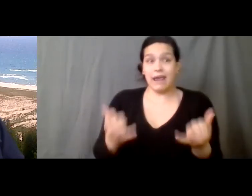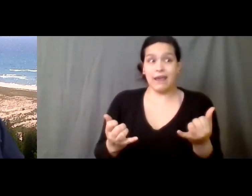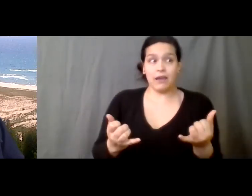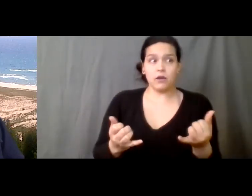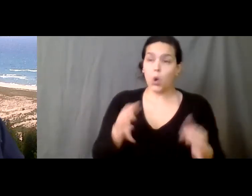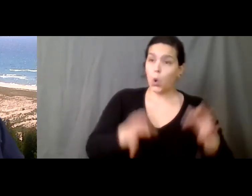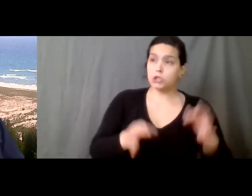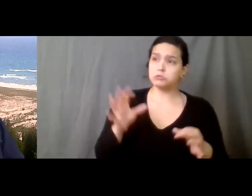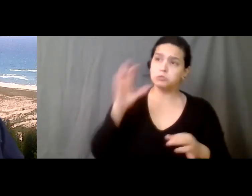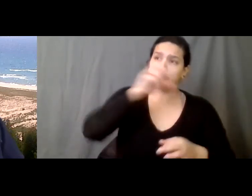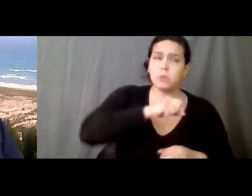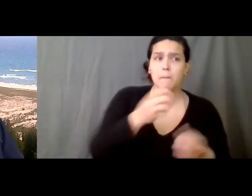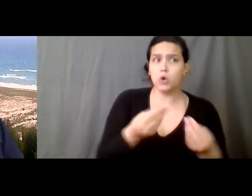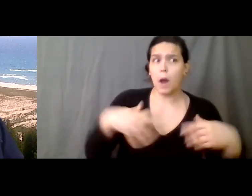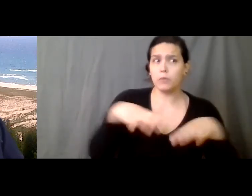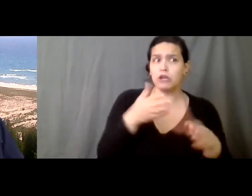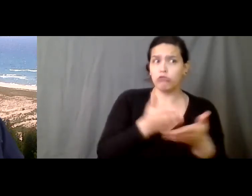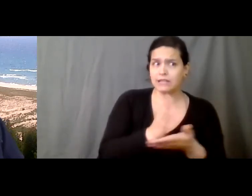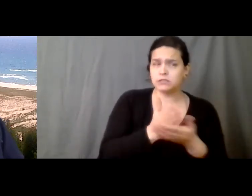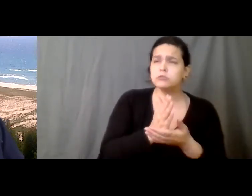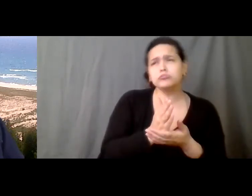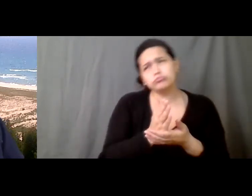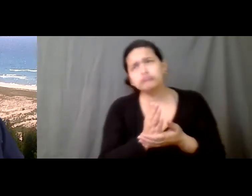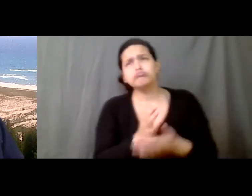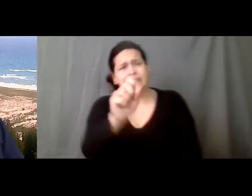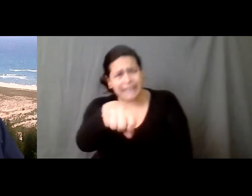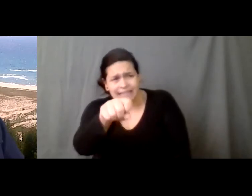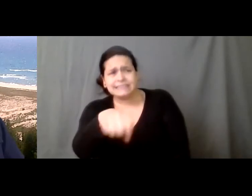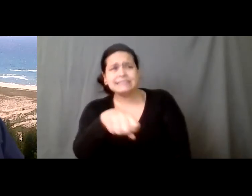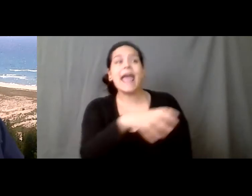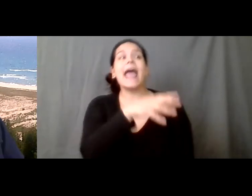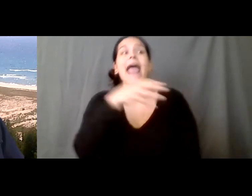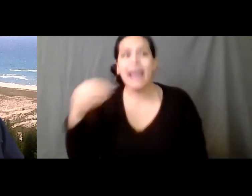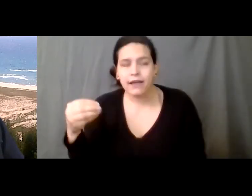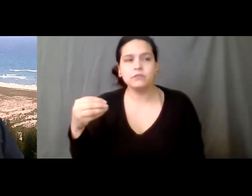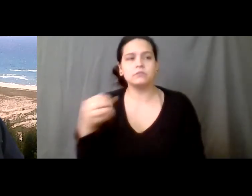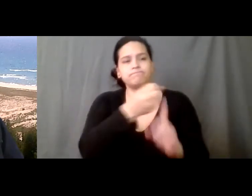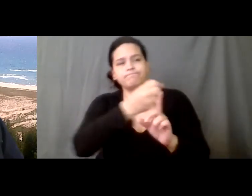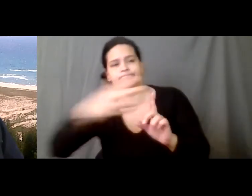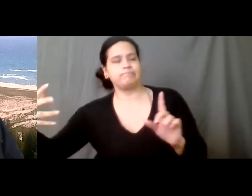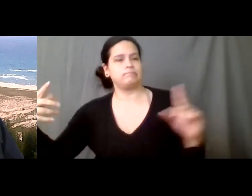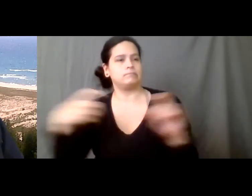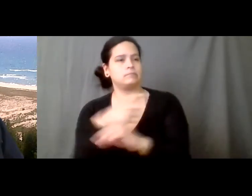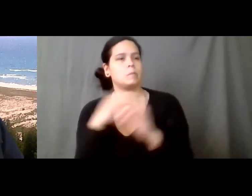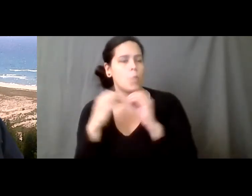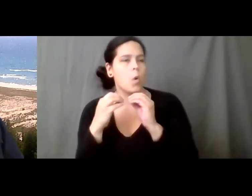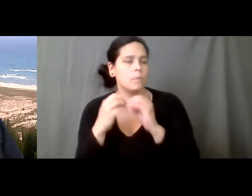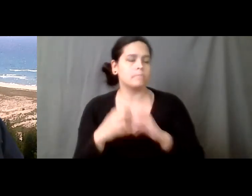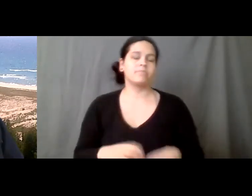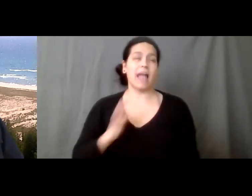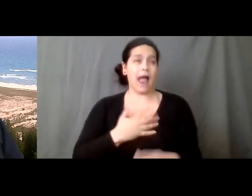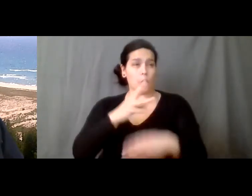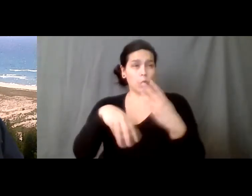while that's true, and I don't want to dispute the fact that those things are there, Our worldview was not that, because when our